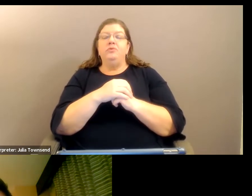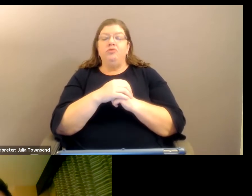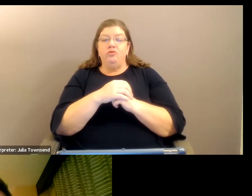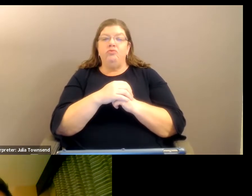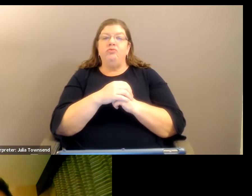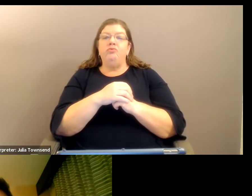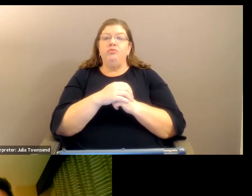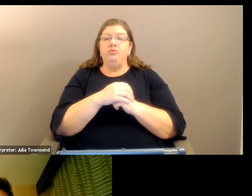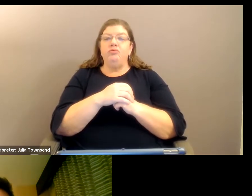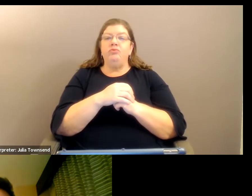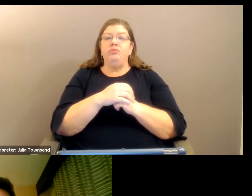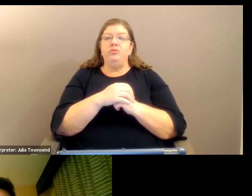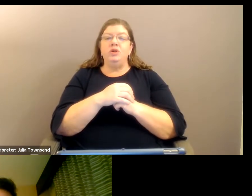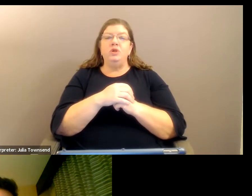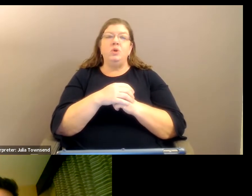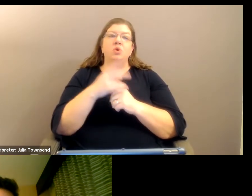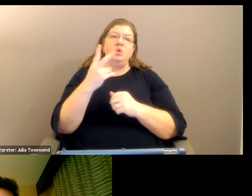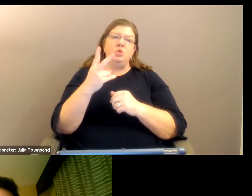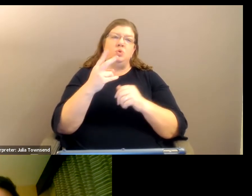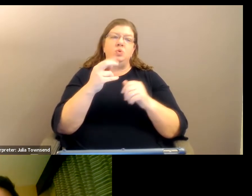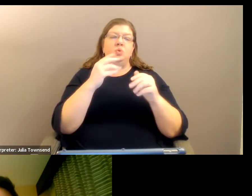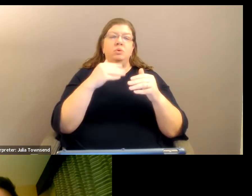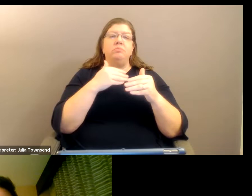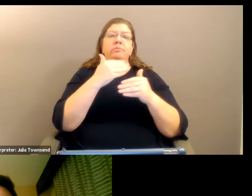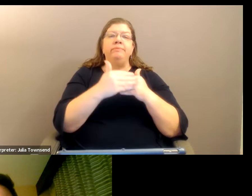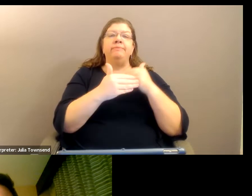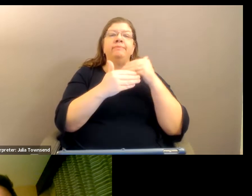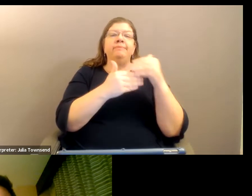So two slide progressions, please.